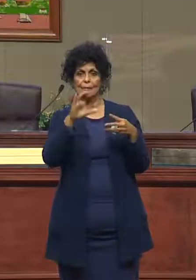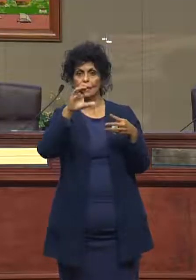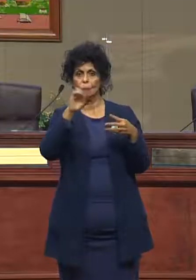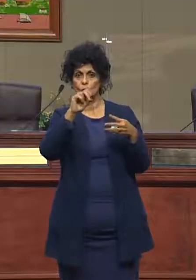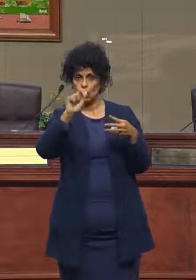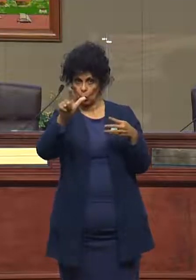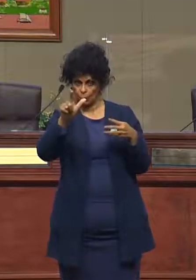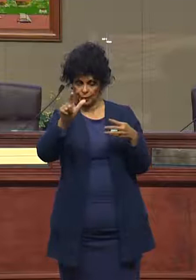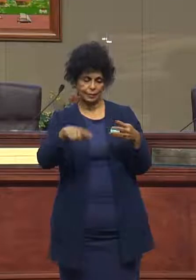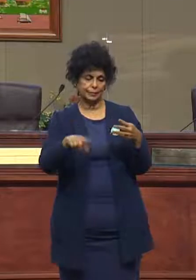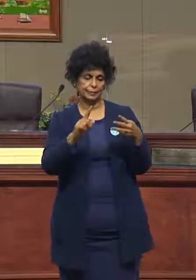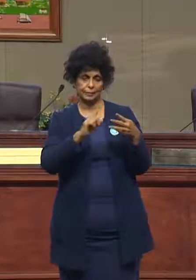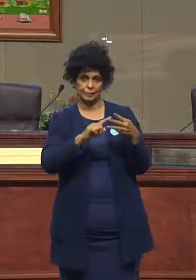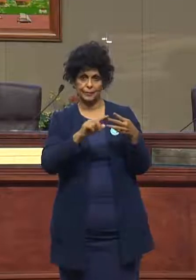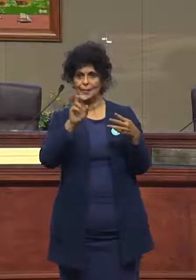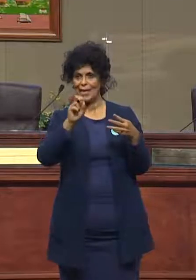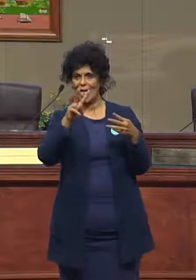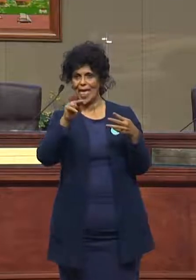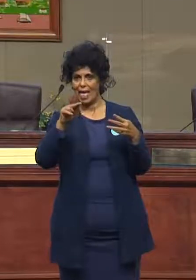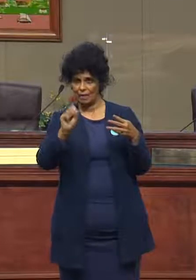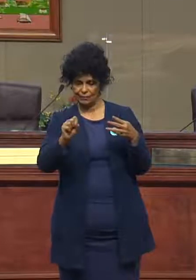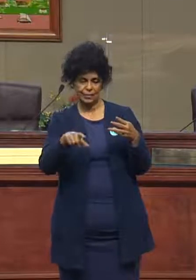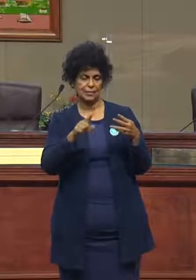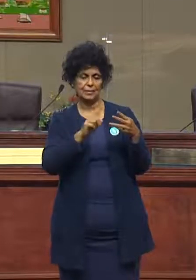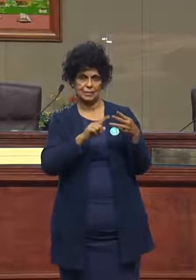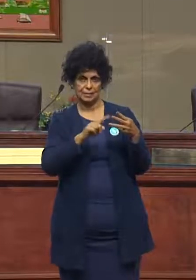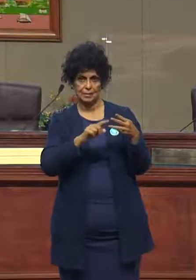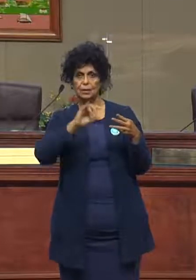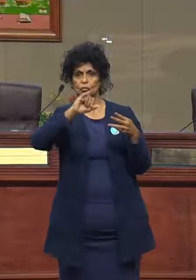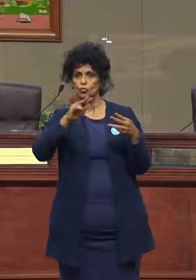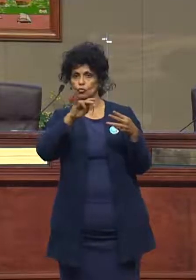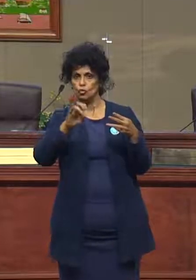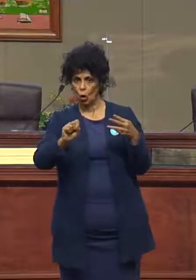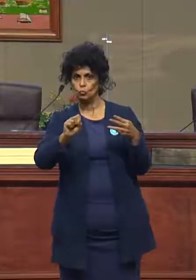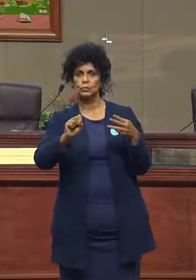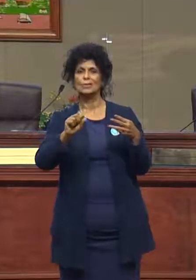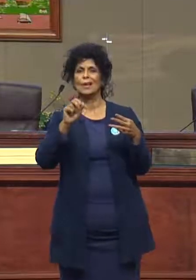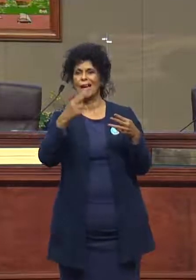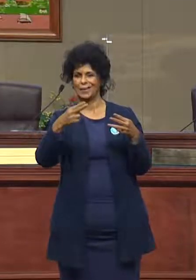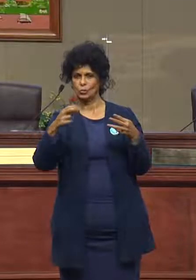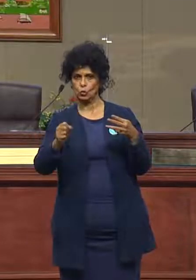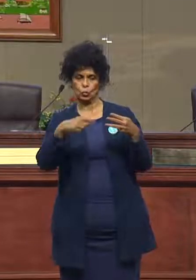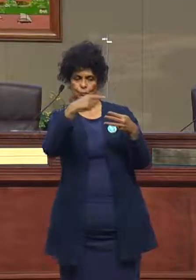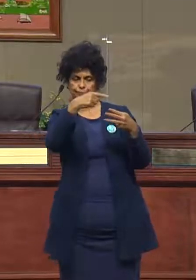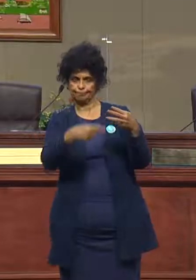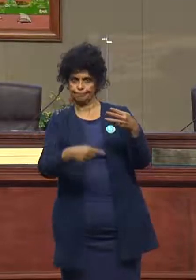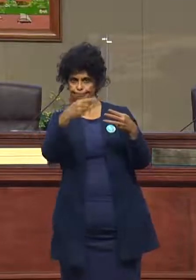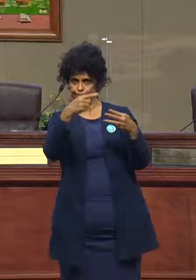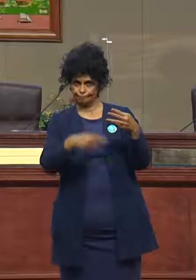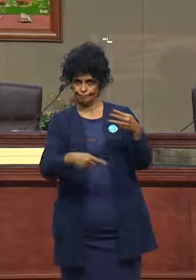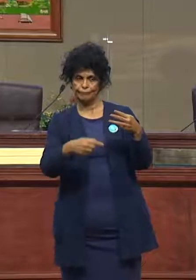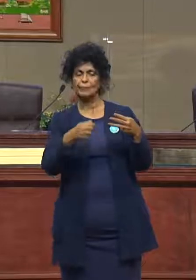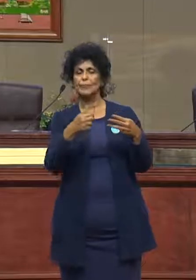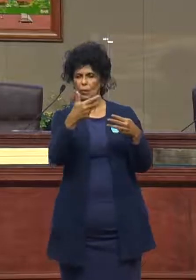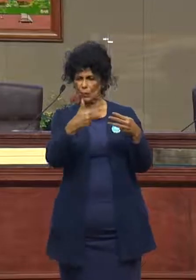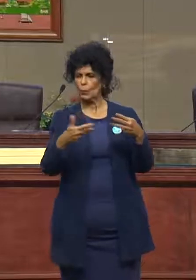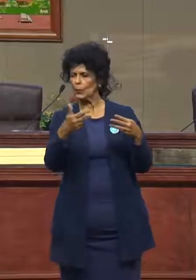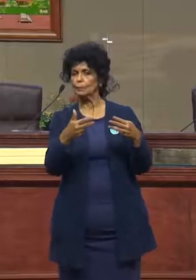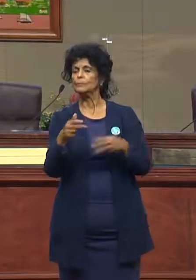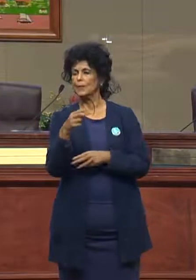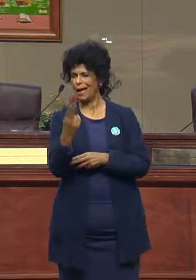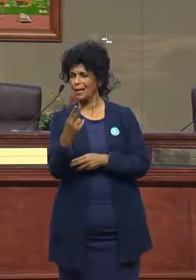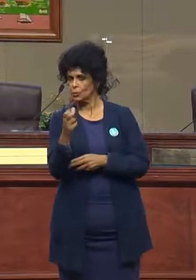High School, Evans High School, and Jones High School. Again, Colonial, Evans, and Jones High Schools